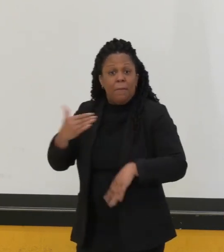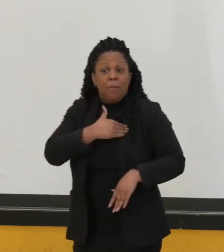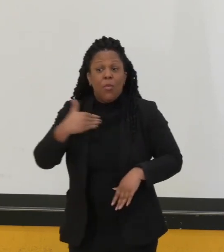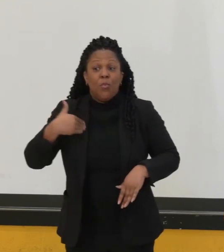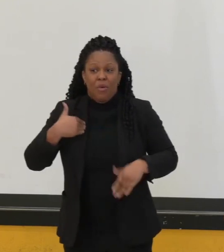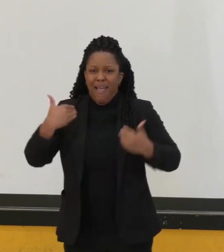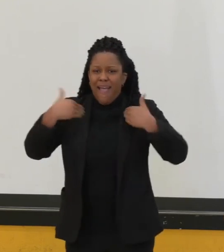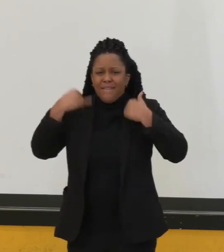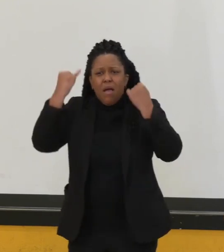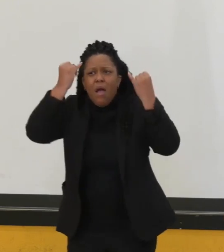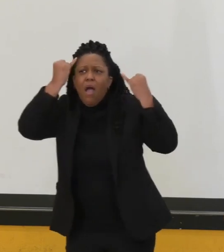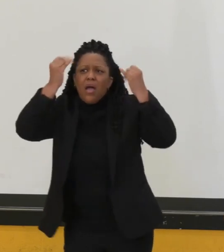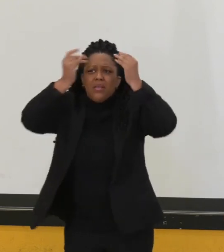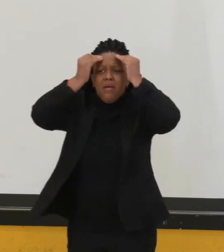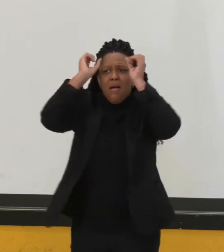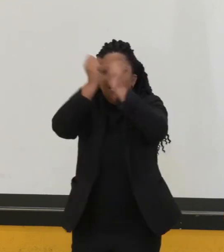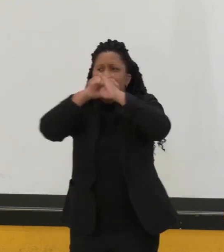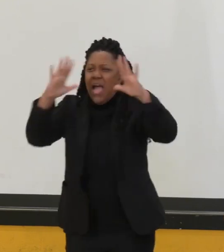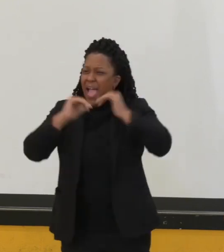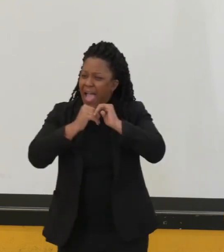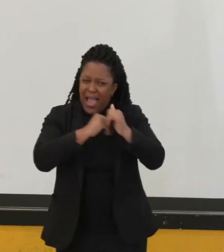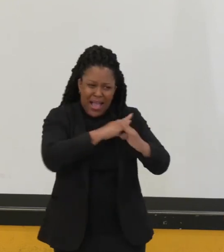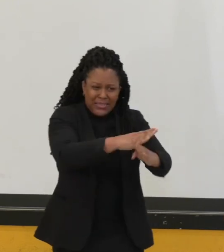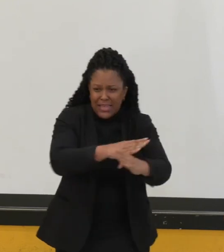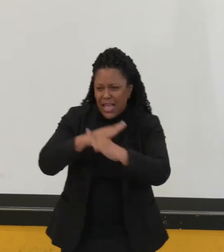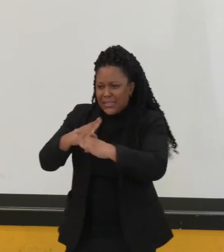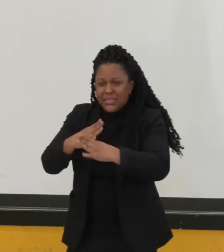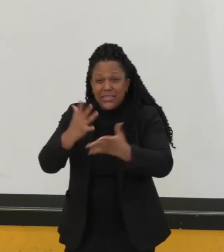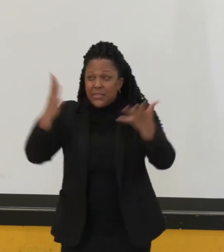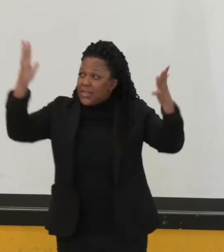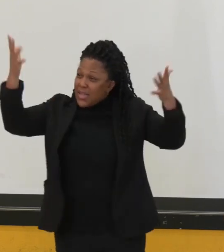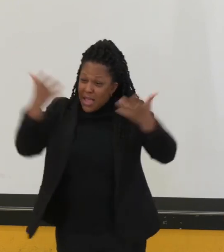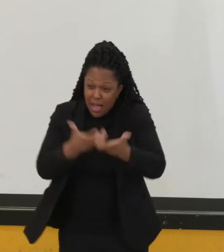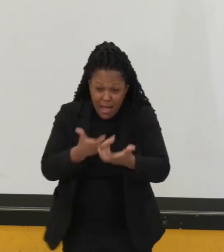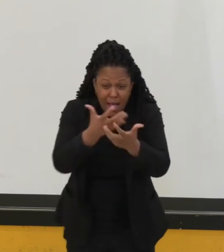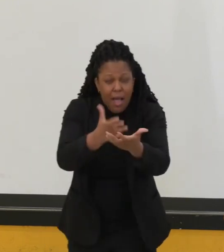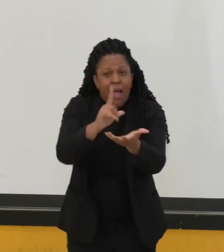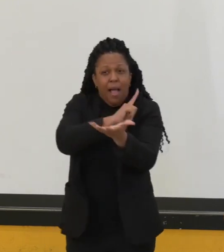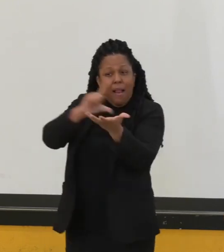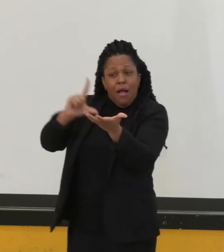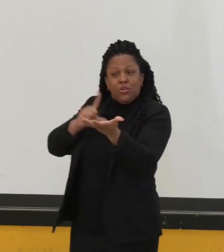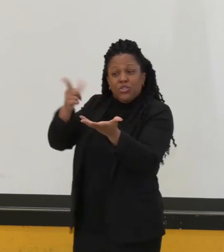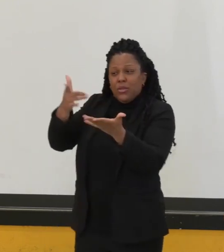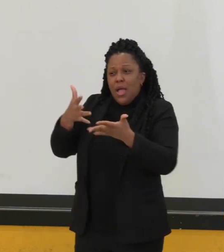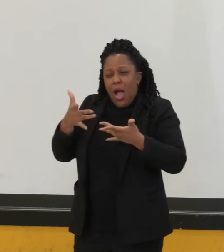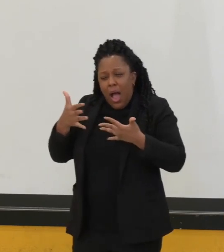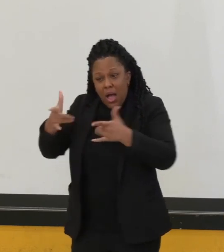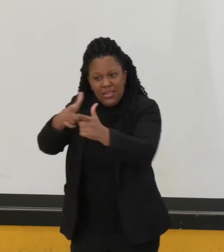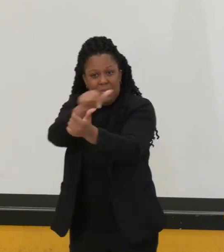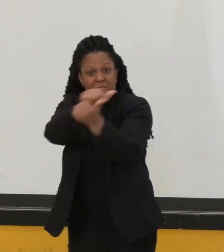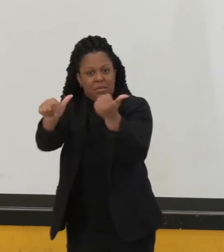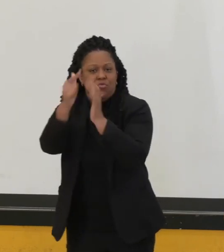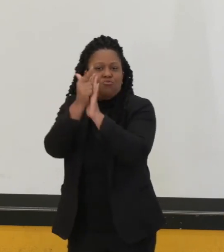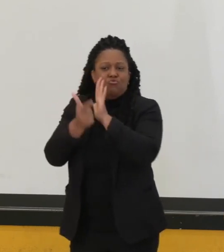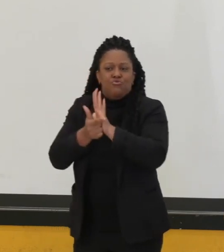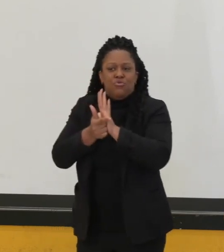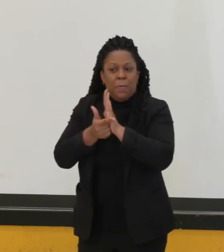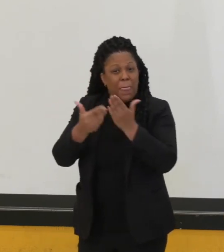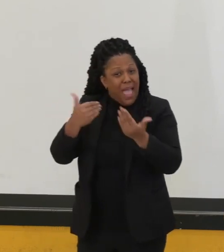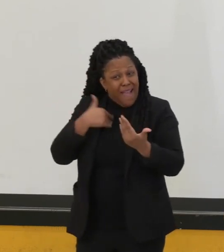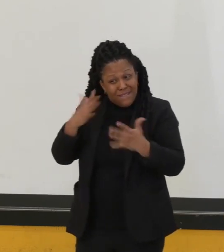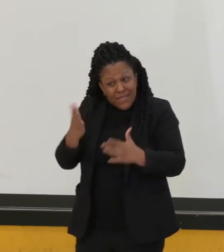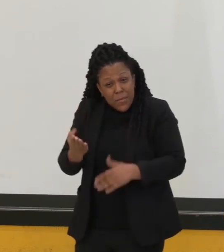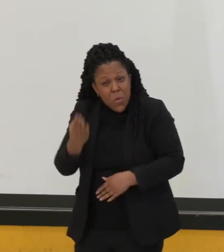routine traffic stop escalating into a loss of life. There are things that can be done. There are proposals that are out there.